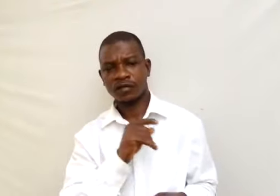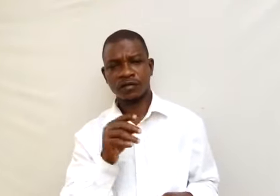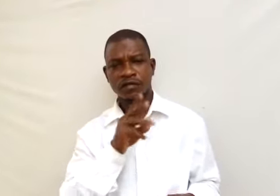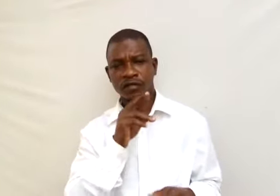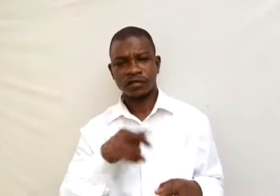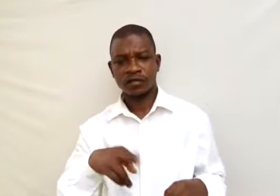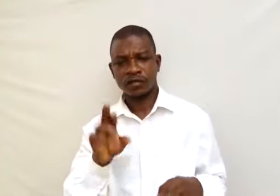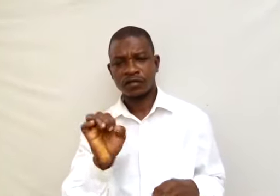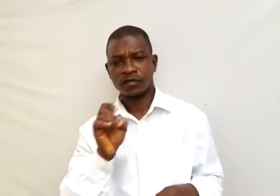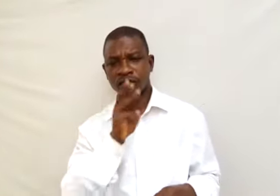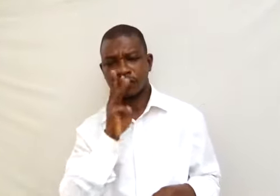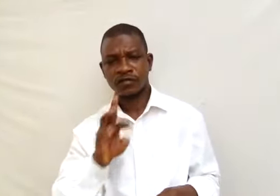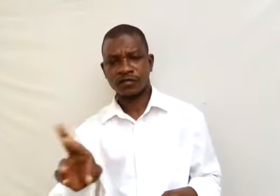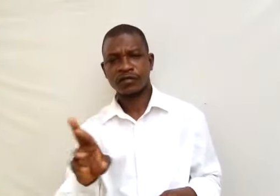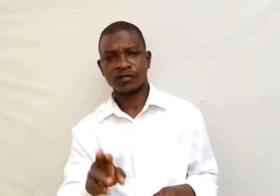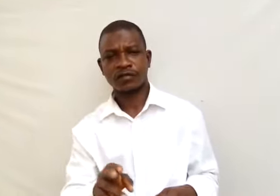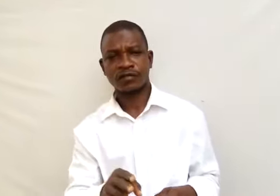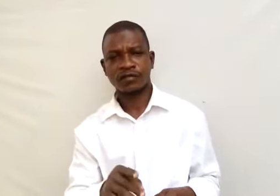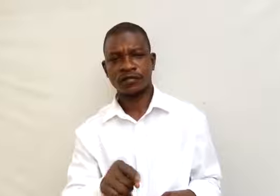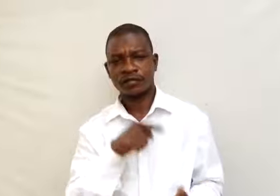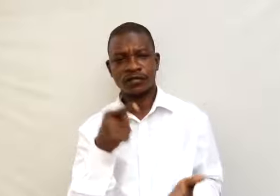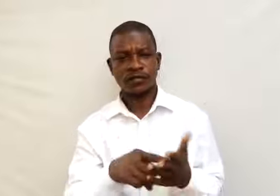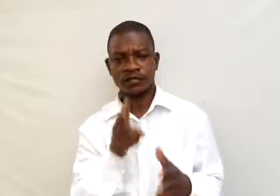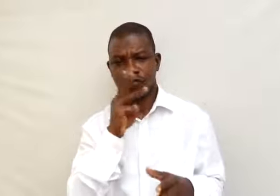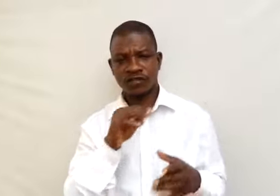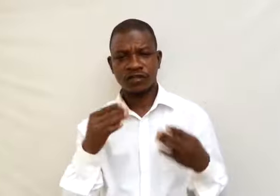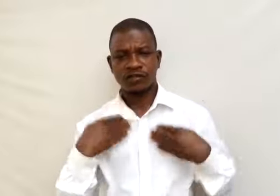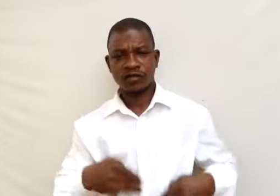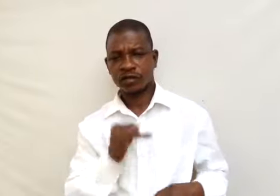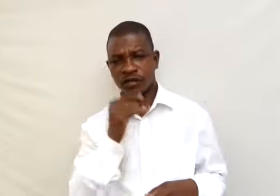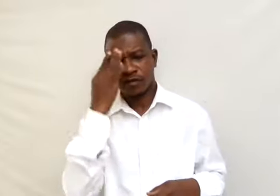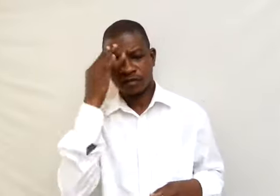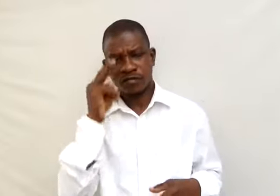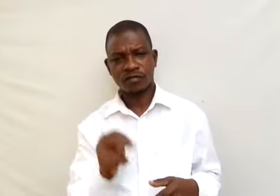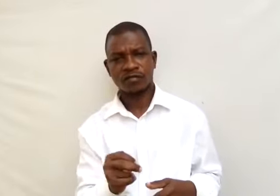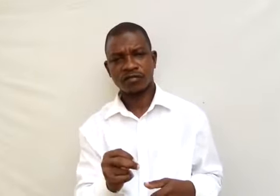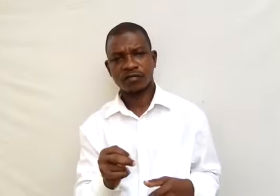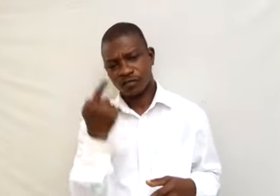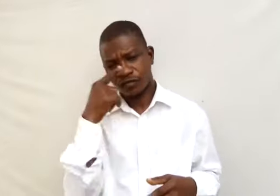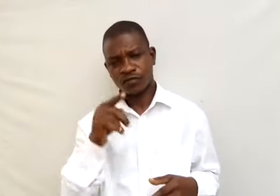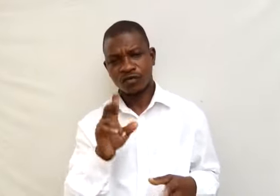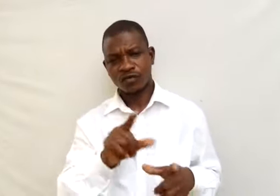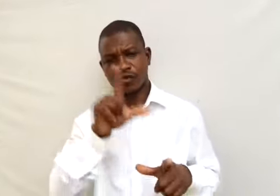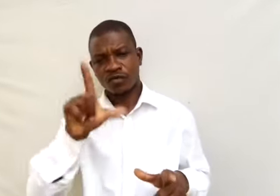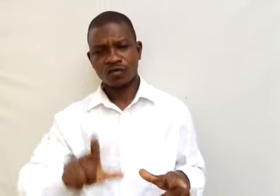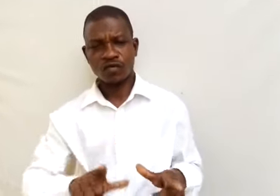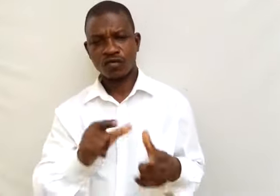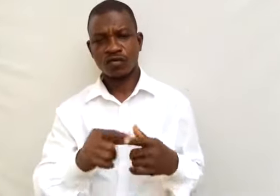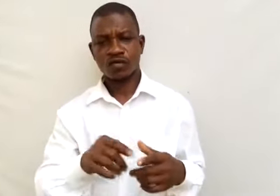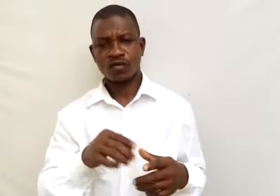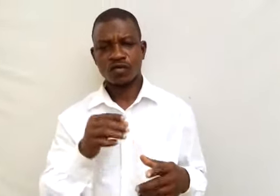these water bodies are known for low salt contents